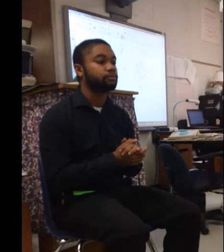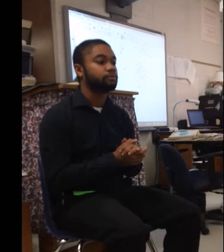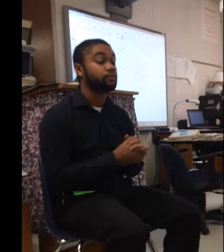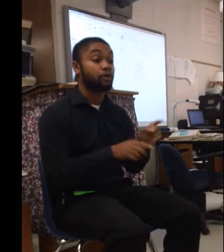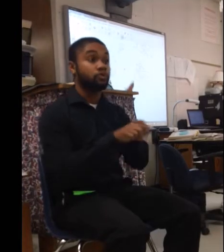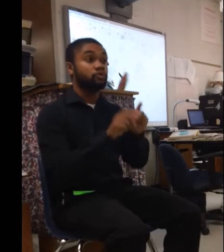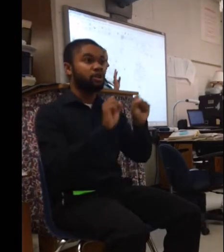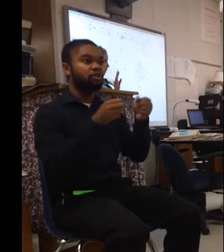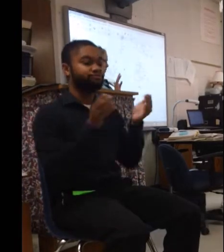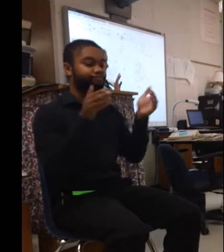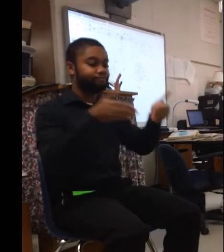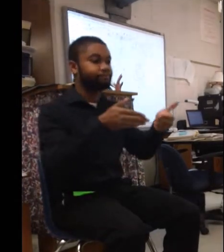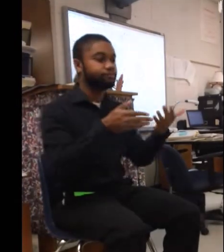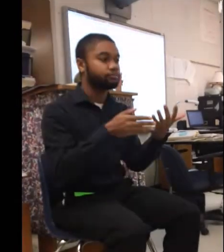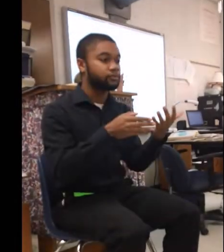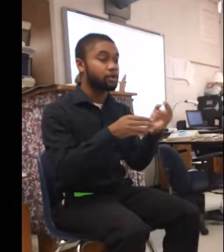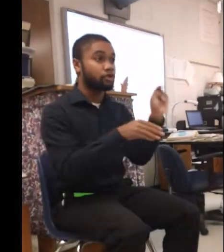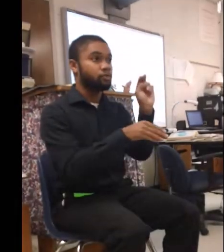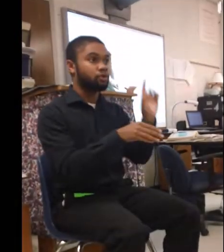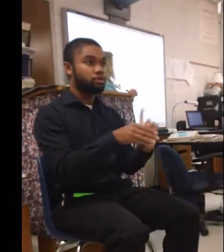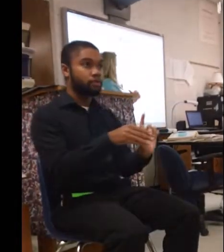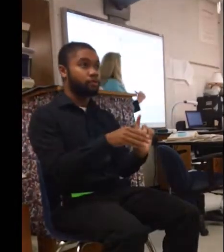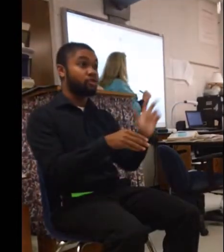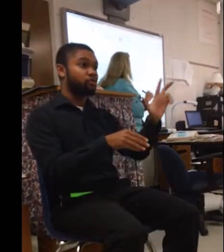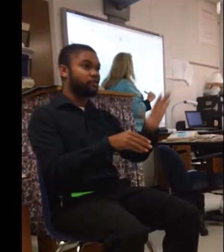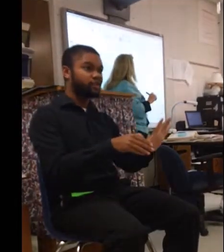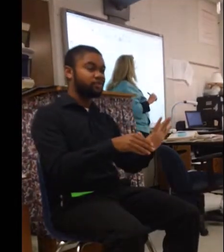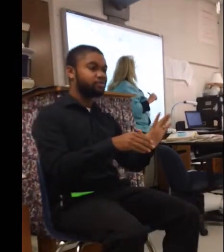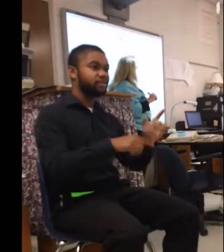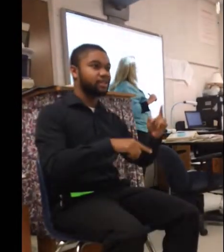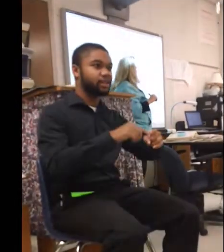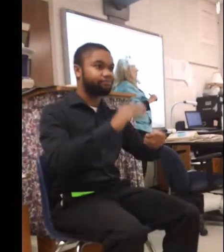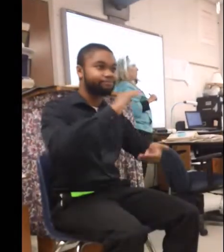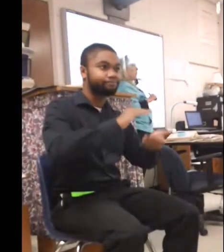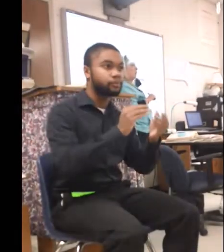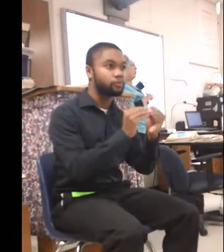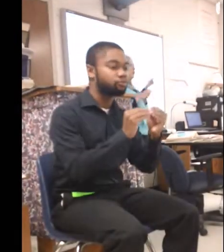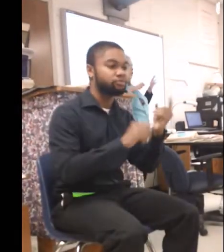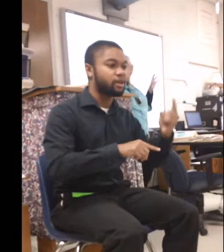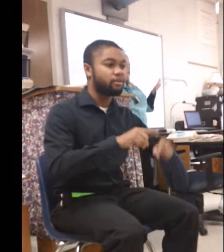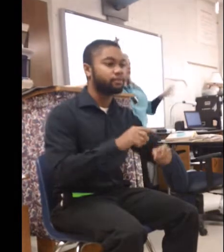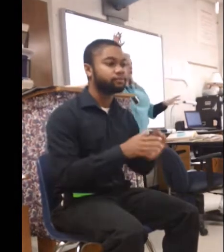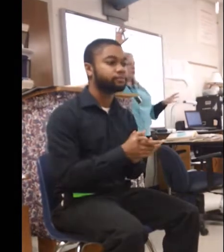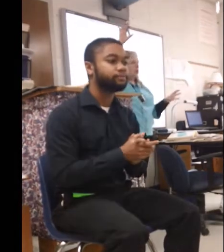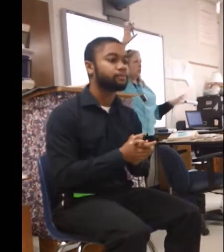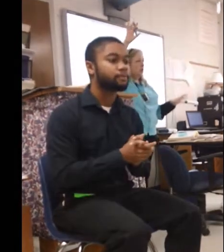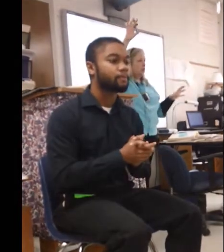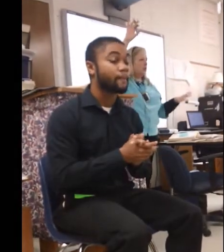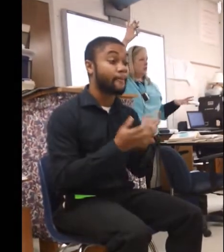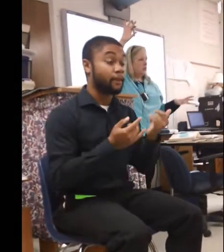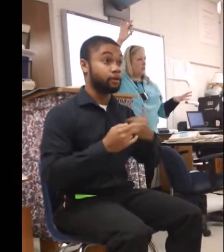denominator. 3/5, that won't, you can't simplify that any, and 1/2. So once you look